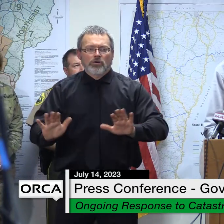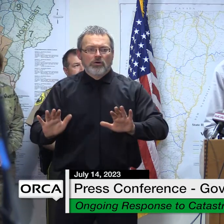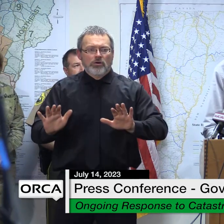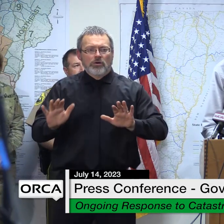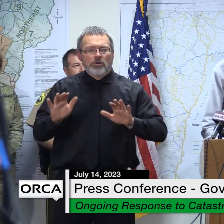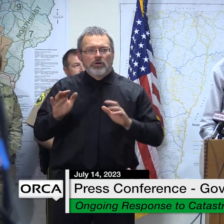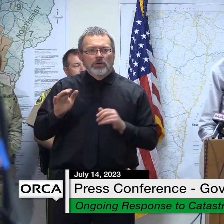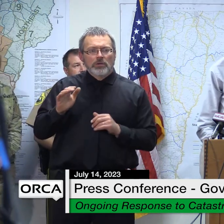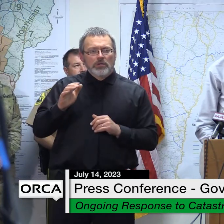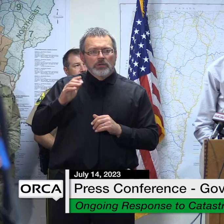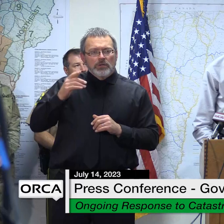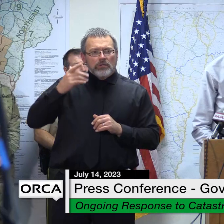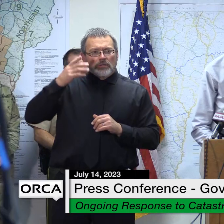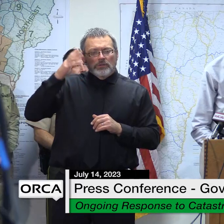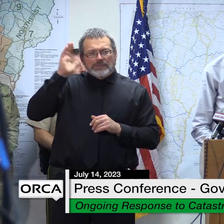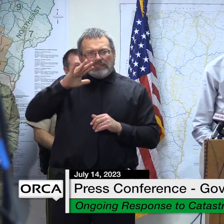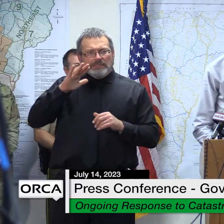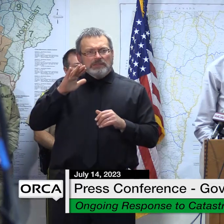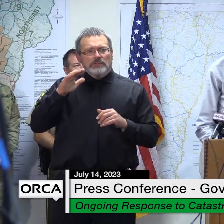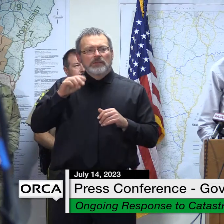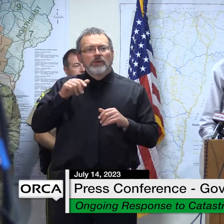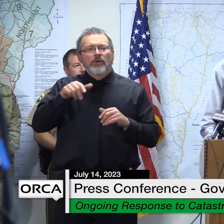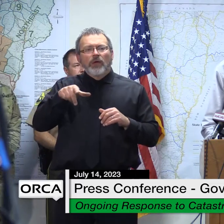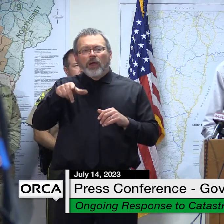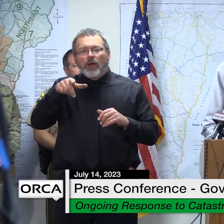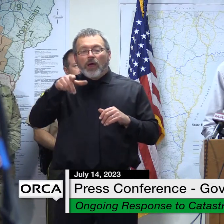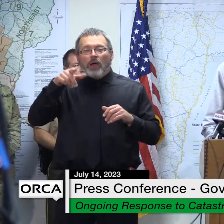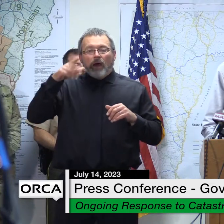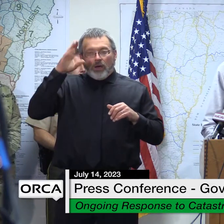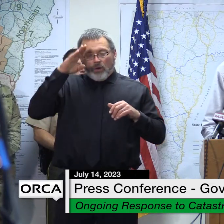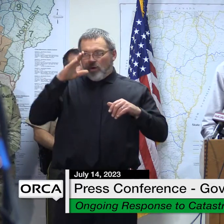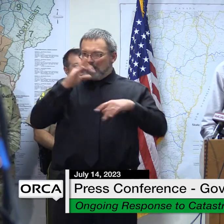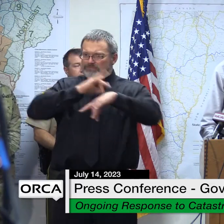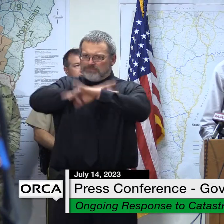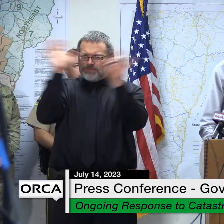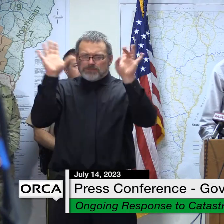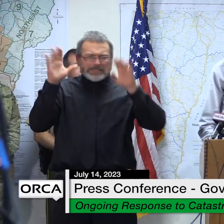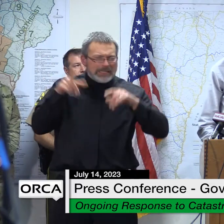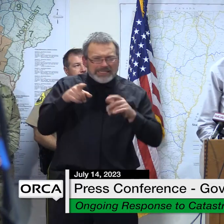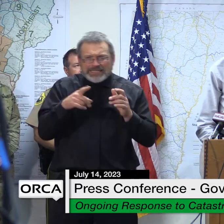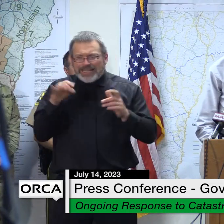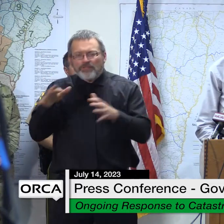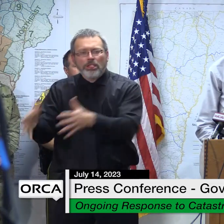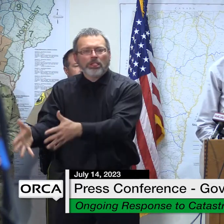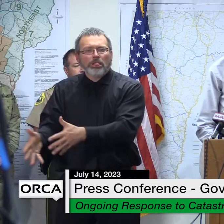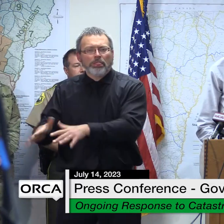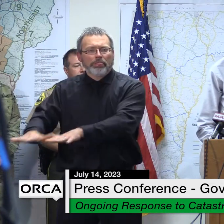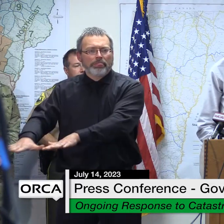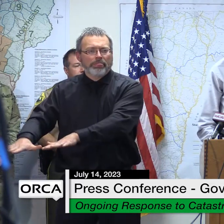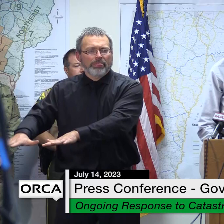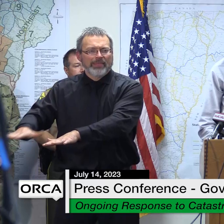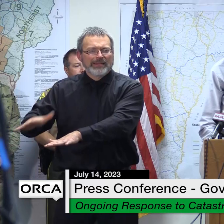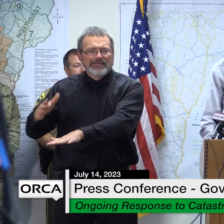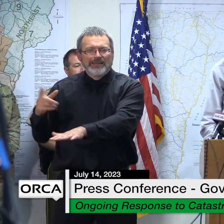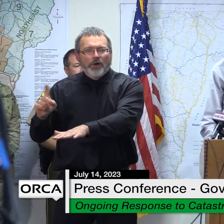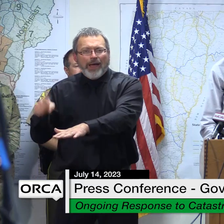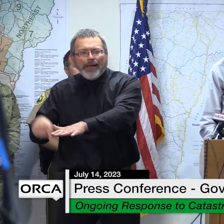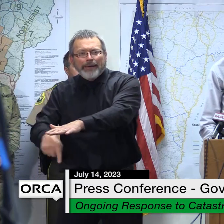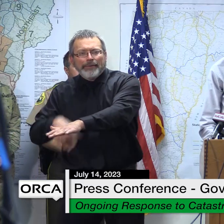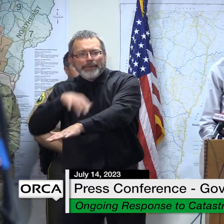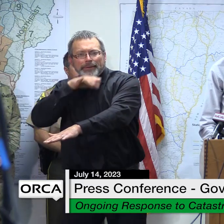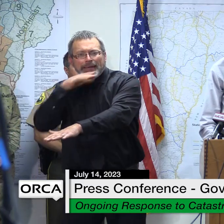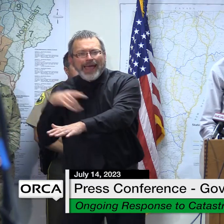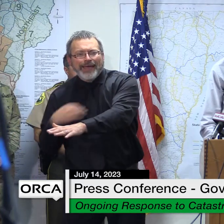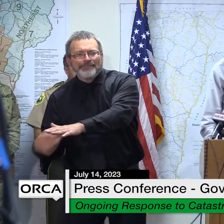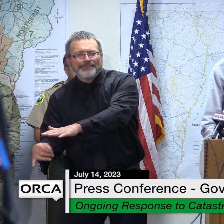in non-disaster circumstances. High water and strong undercurrents can linger and carry debris several